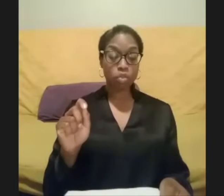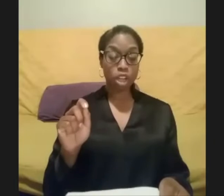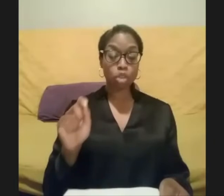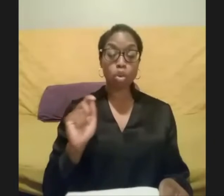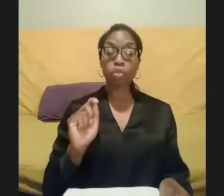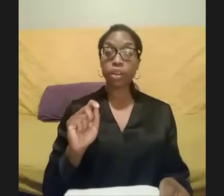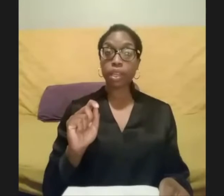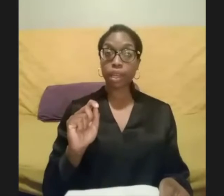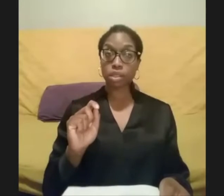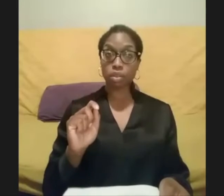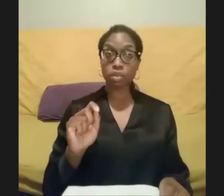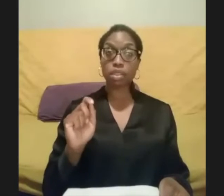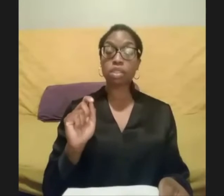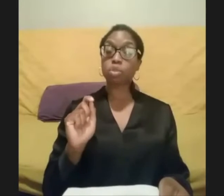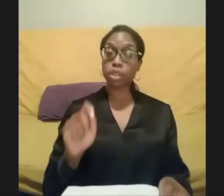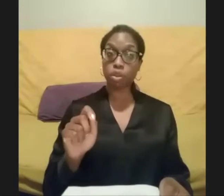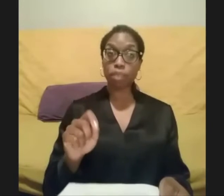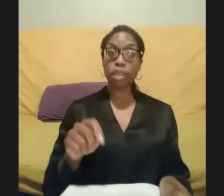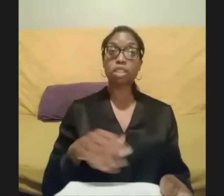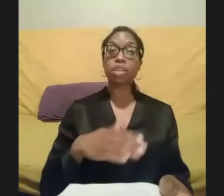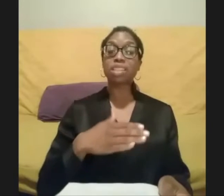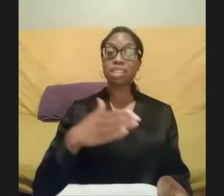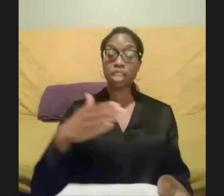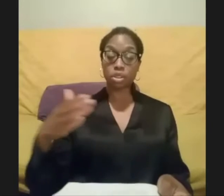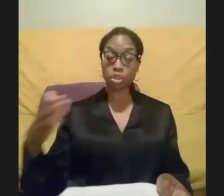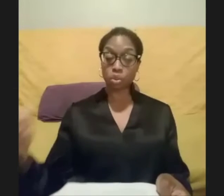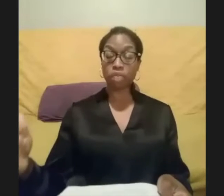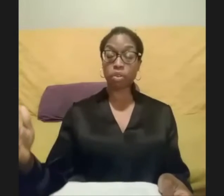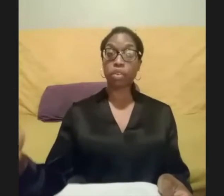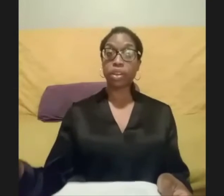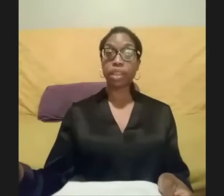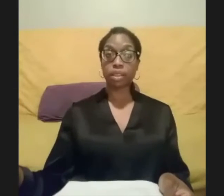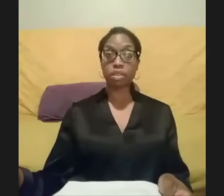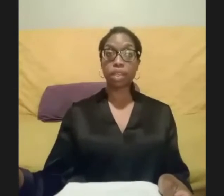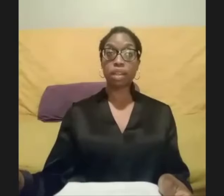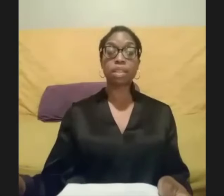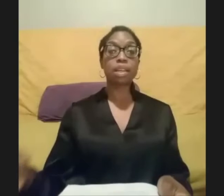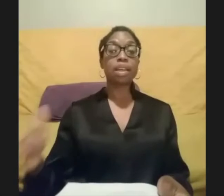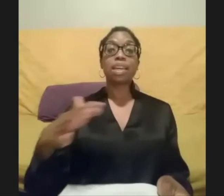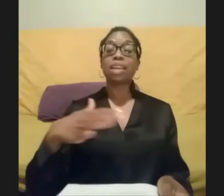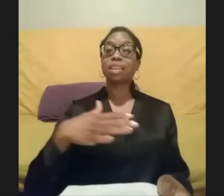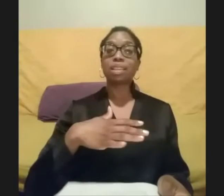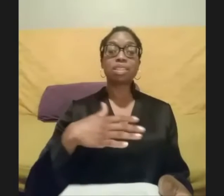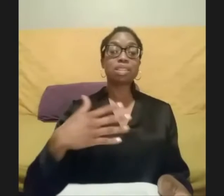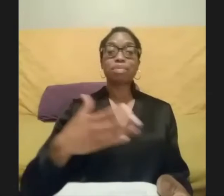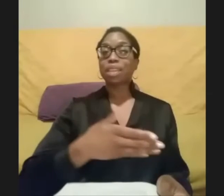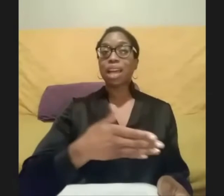to ovarian cancer. This is a trickier one because there isn't a standard screening for ovarian cancer because it just hasn't